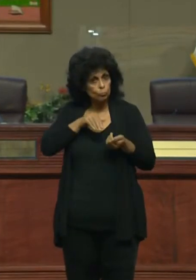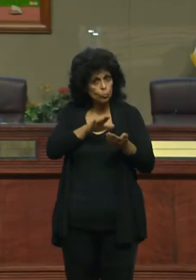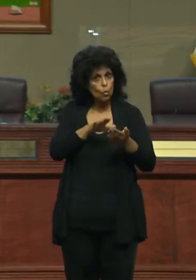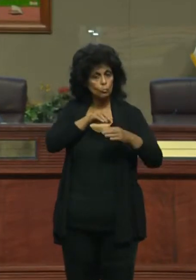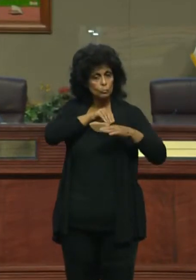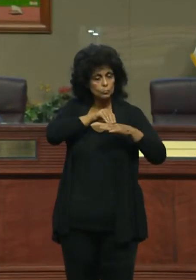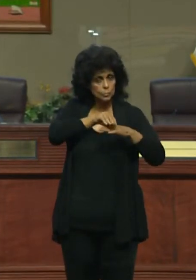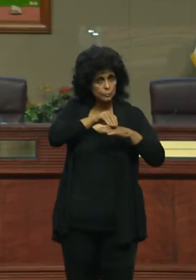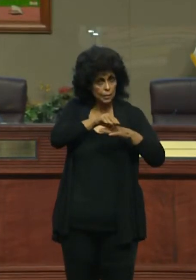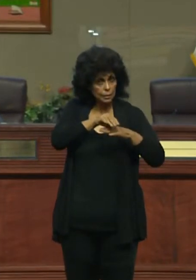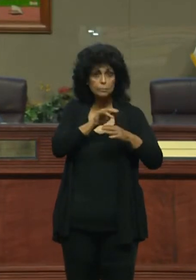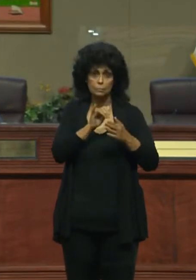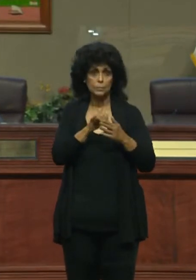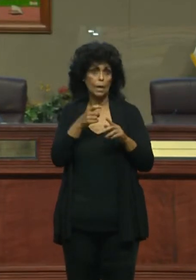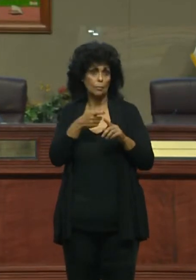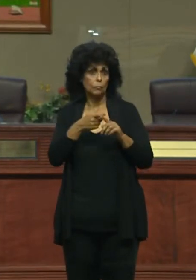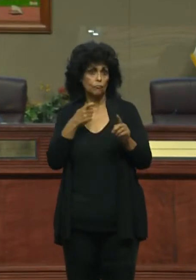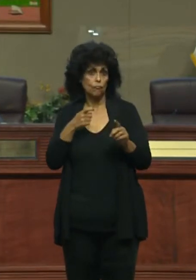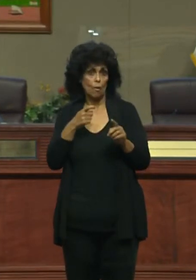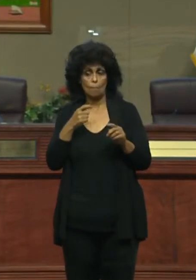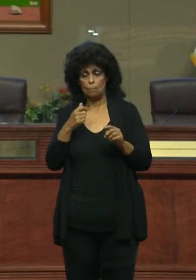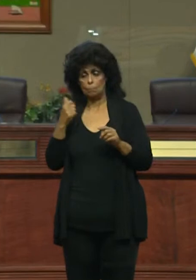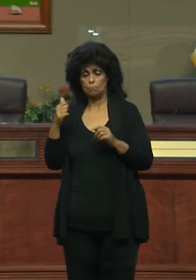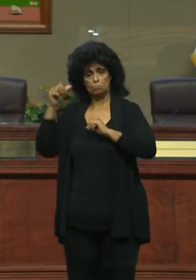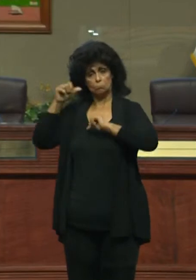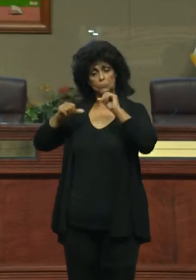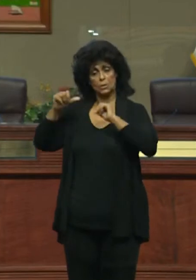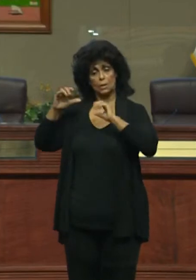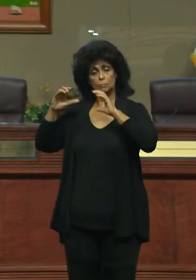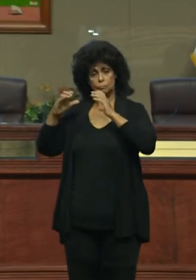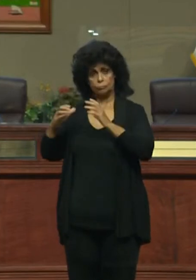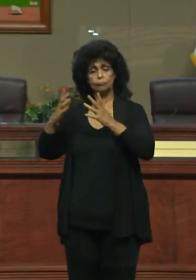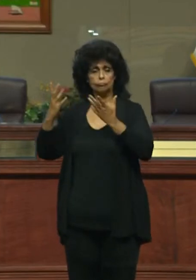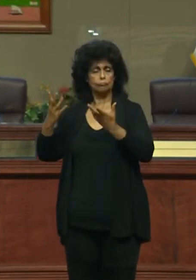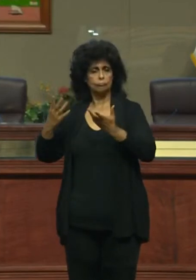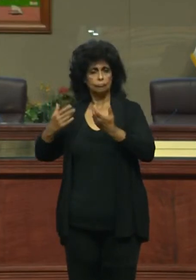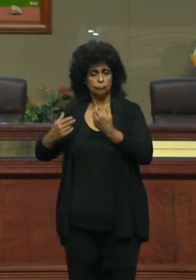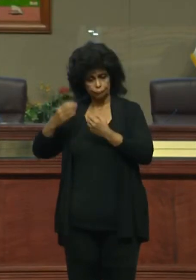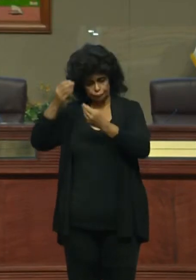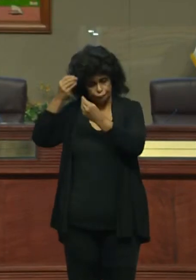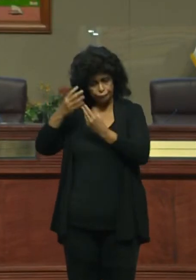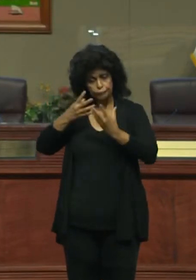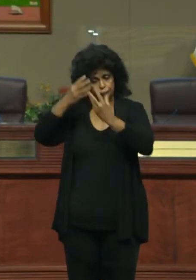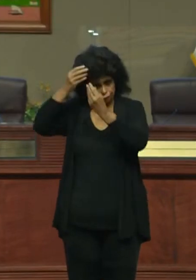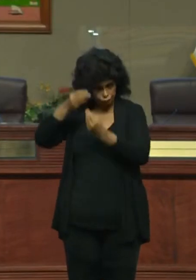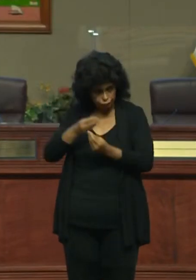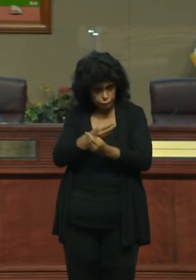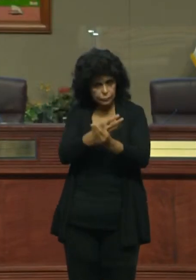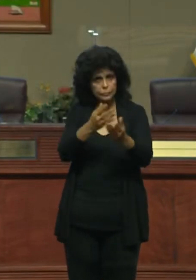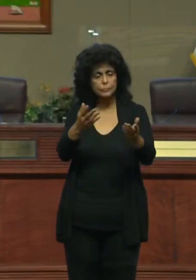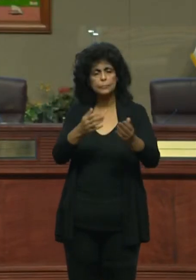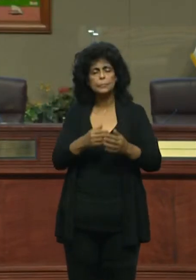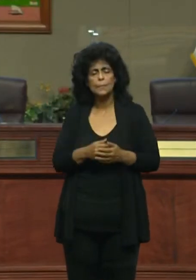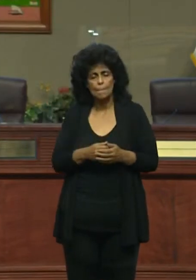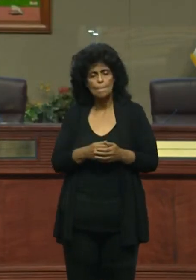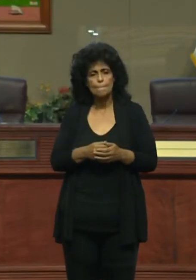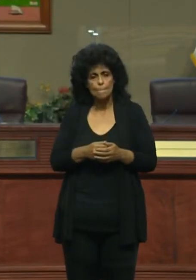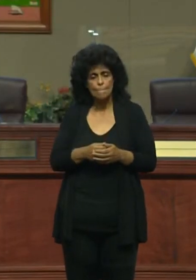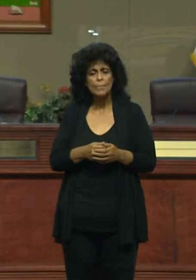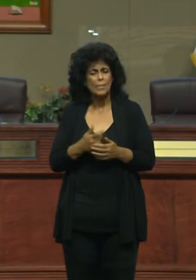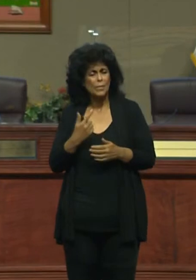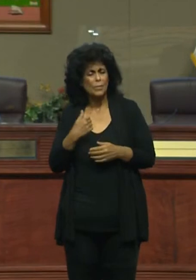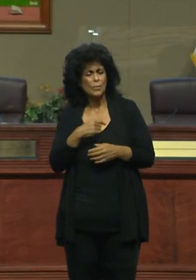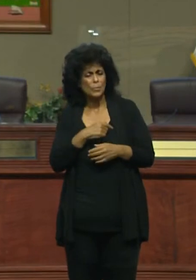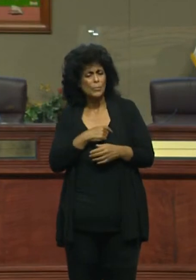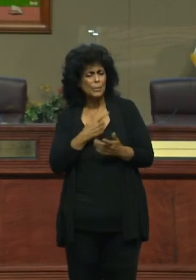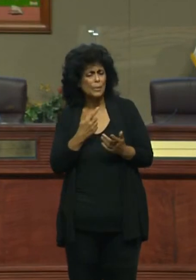We admittedly understood that we would see a tapering off